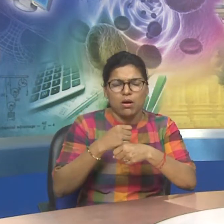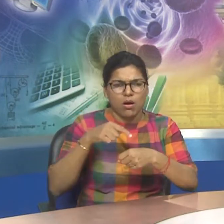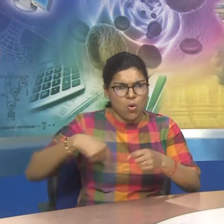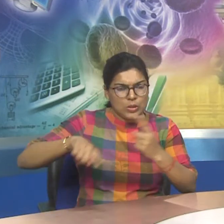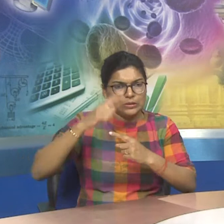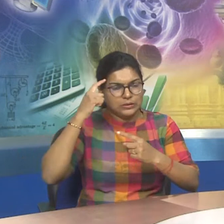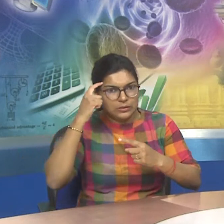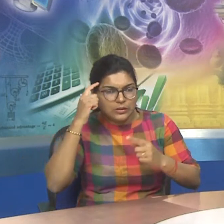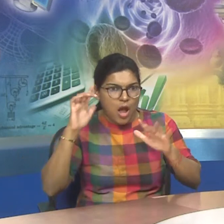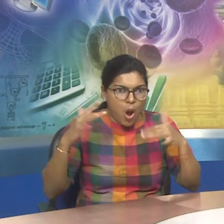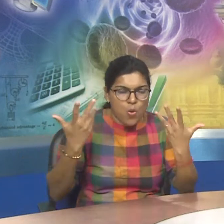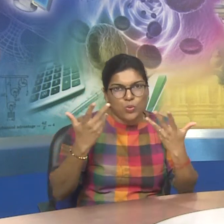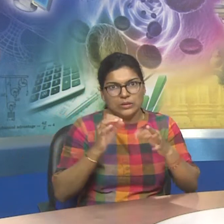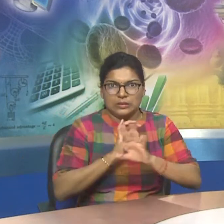ammunitions?